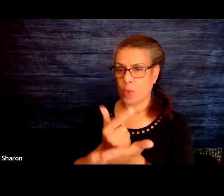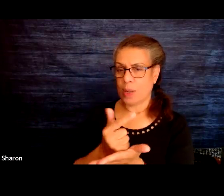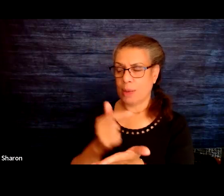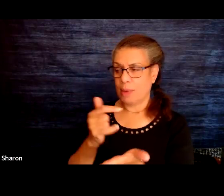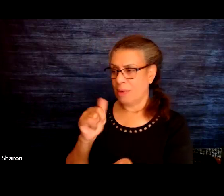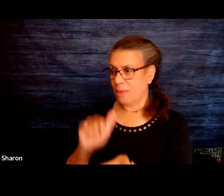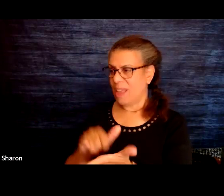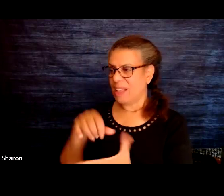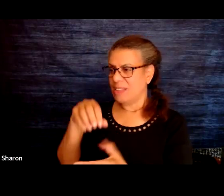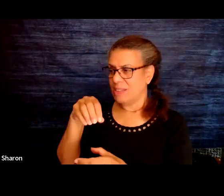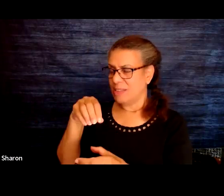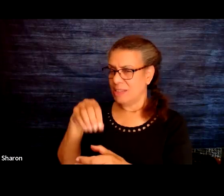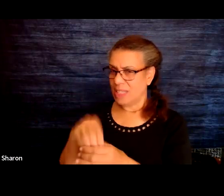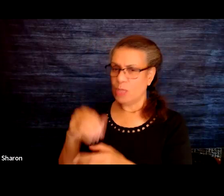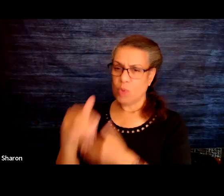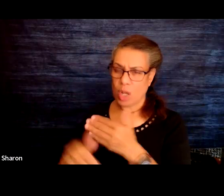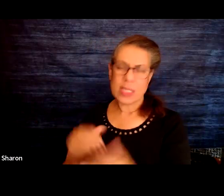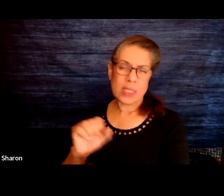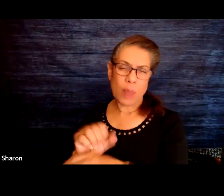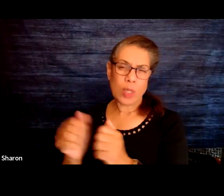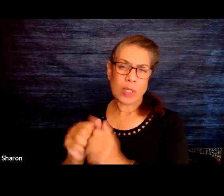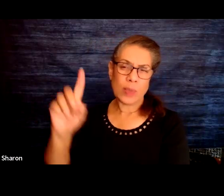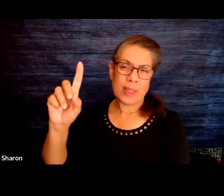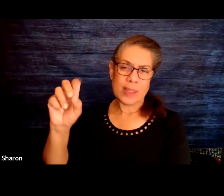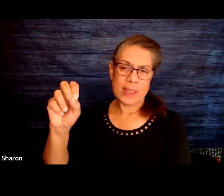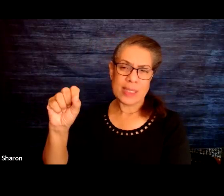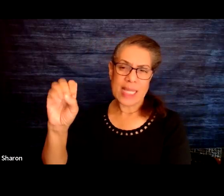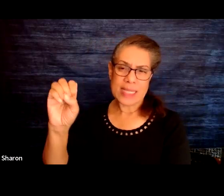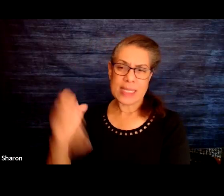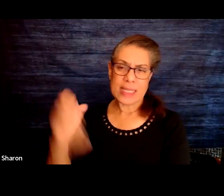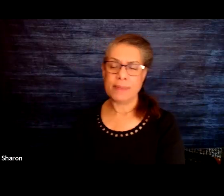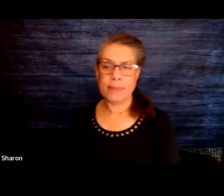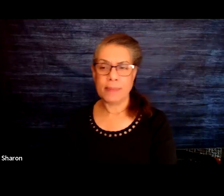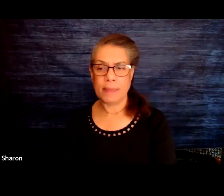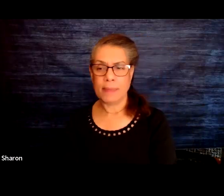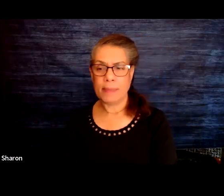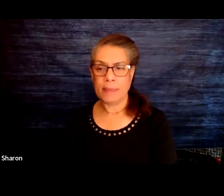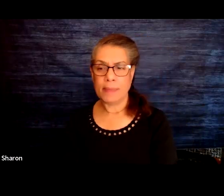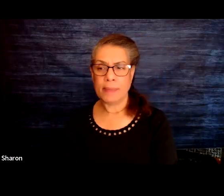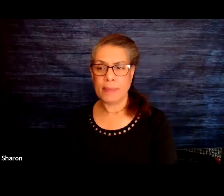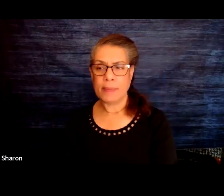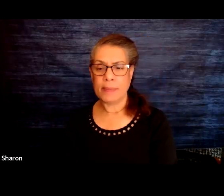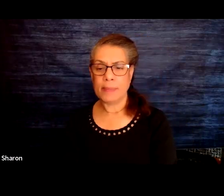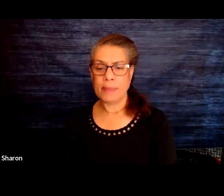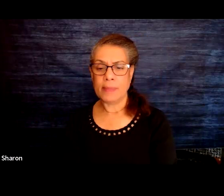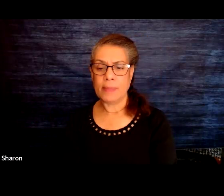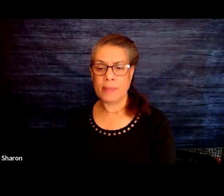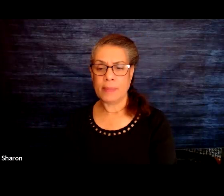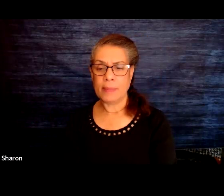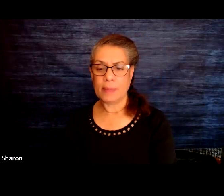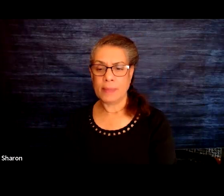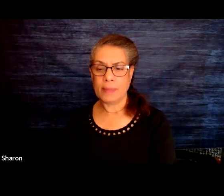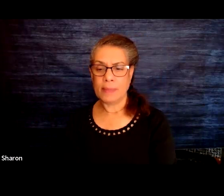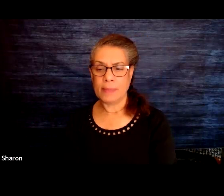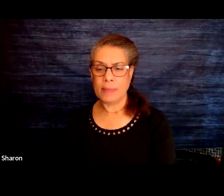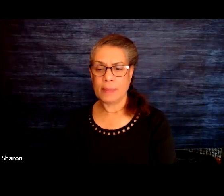trying to get some of that information right now and work with DESE on it. I think what to me was most important is, well, first of all, thank you all